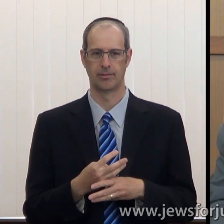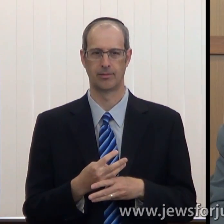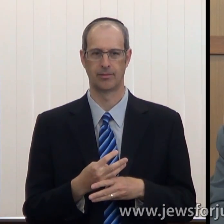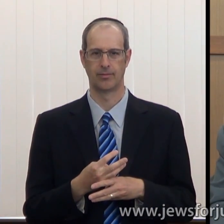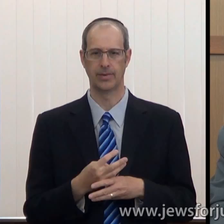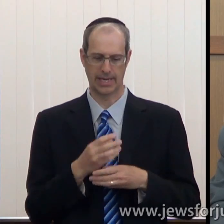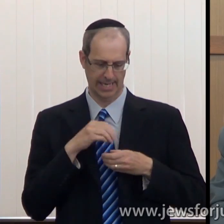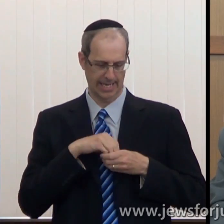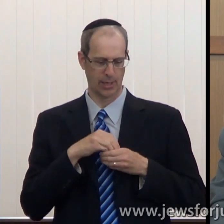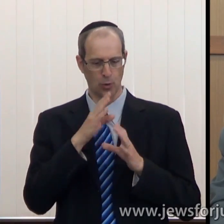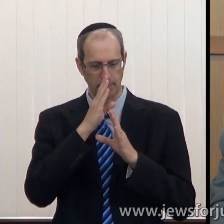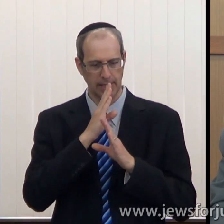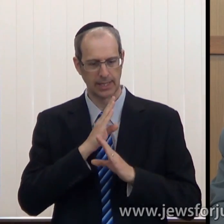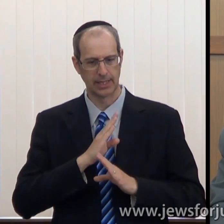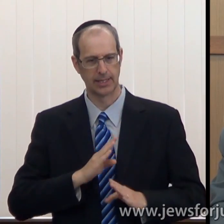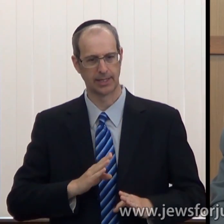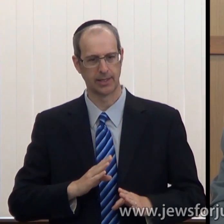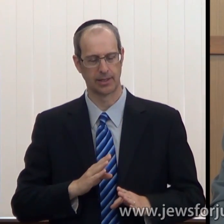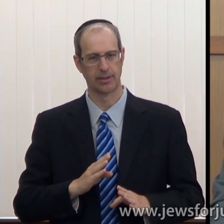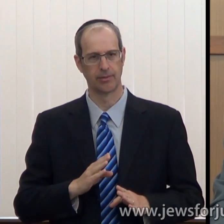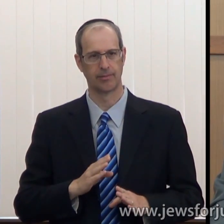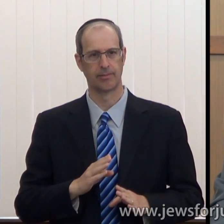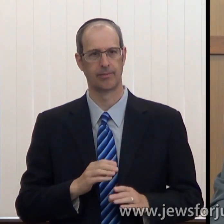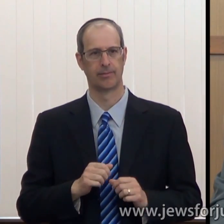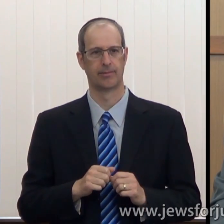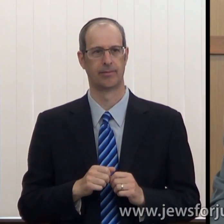inner peace, tranquility,